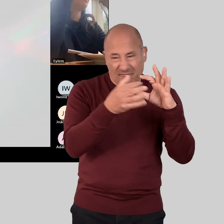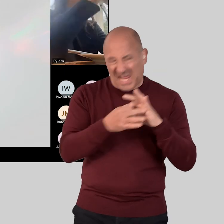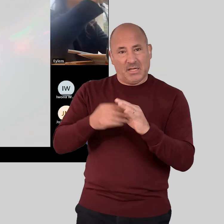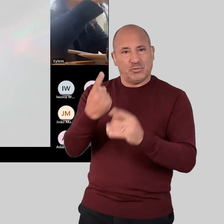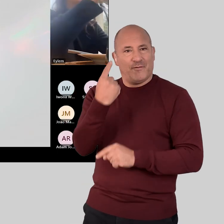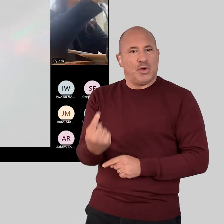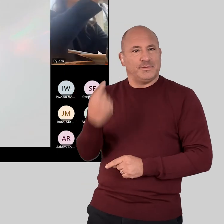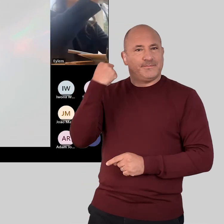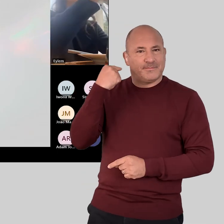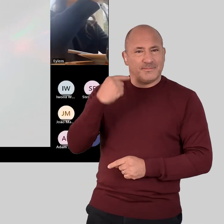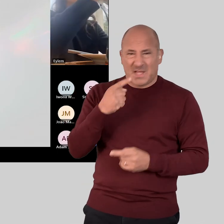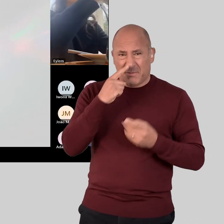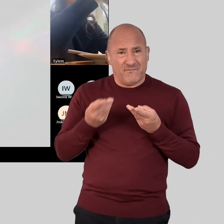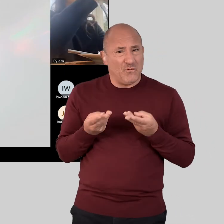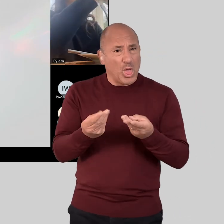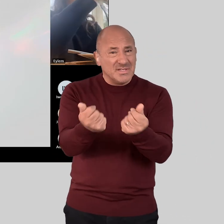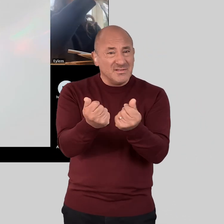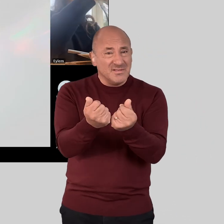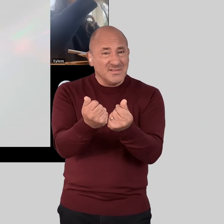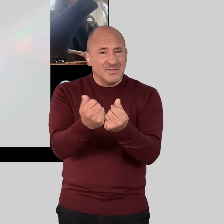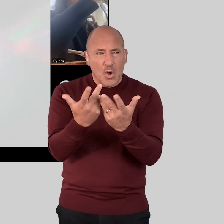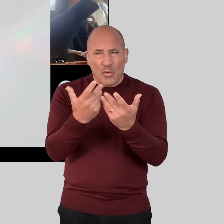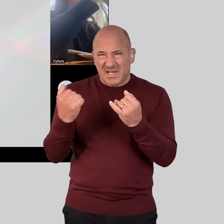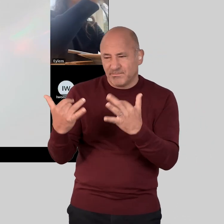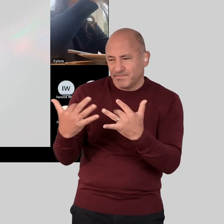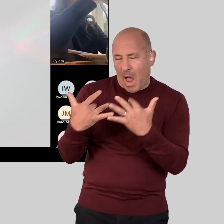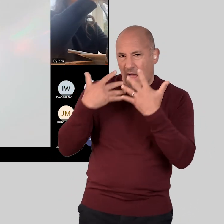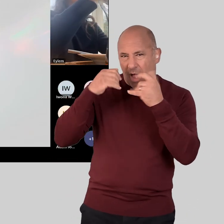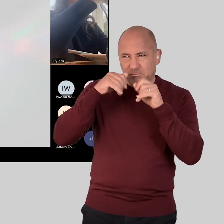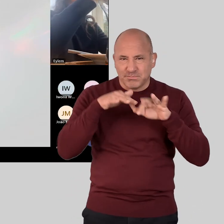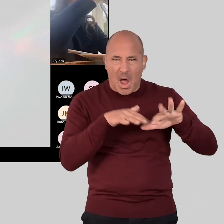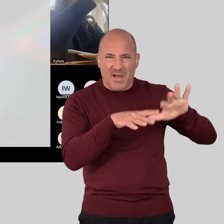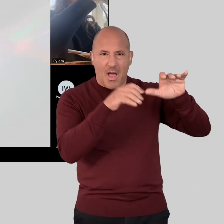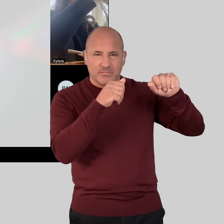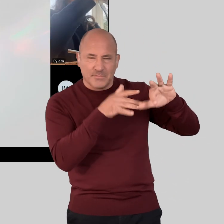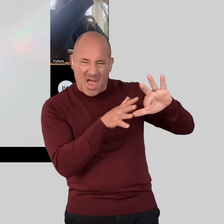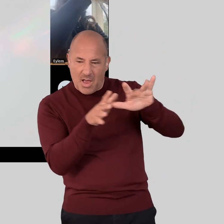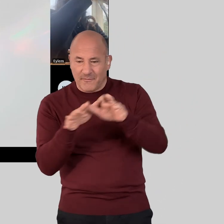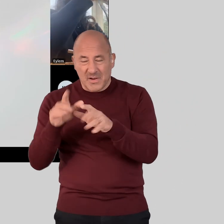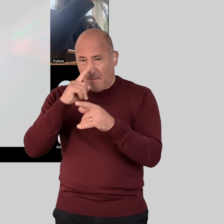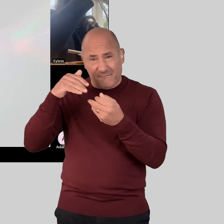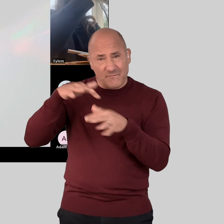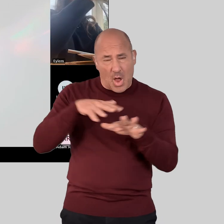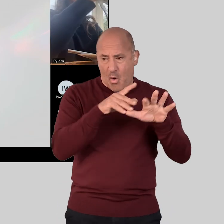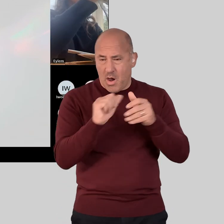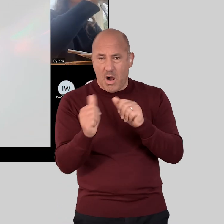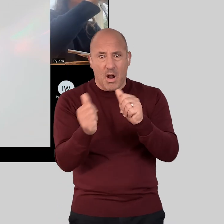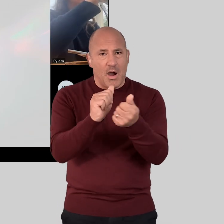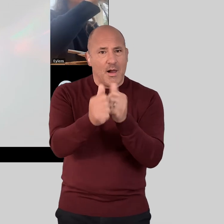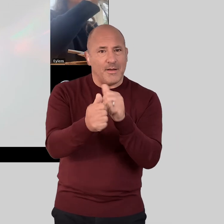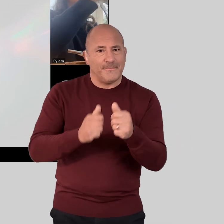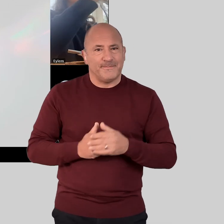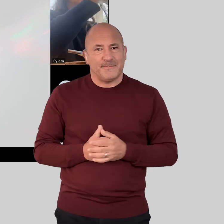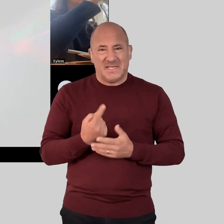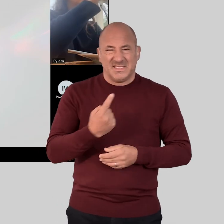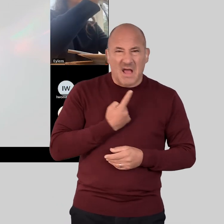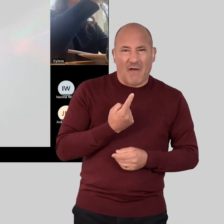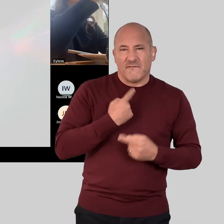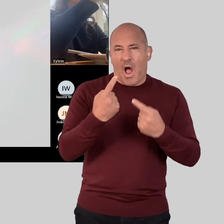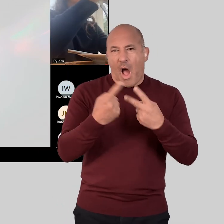time. Ownership is fluid. So the role of inspiration and one thing just flowing into